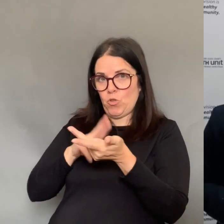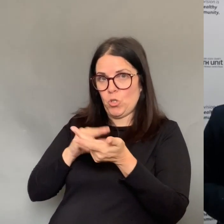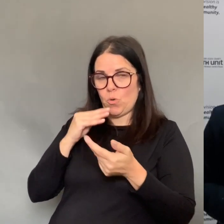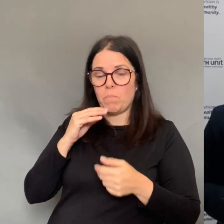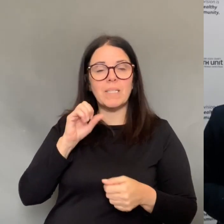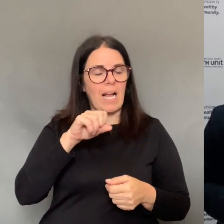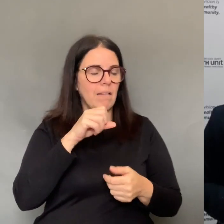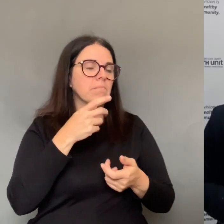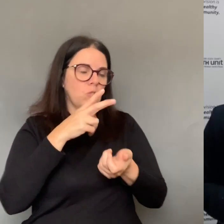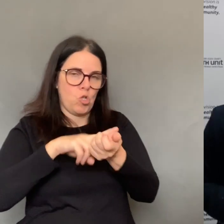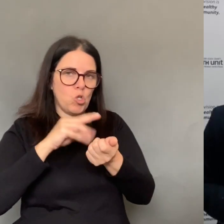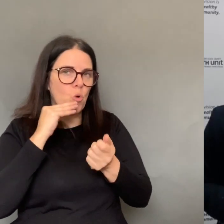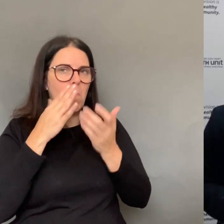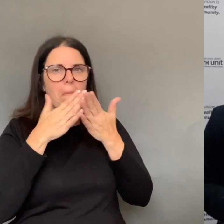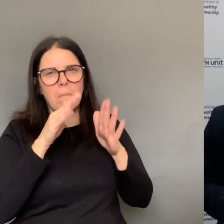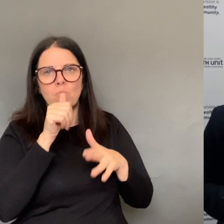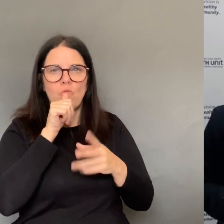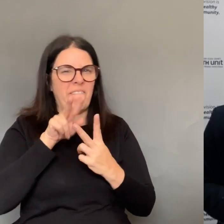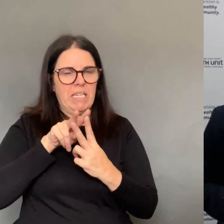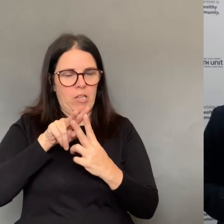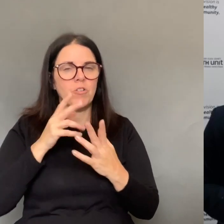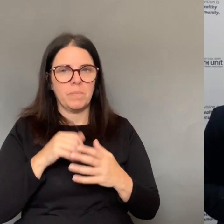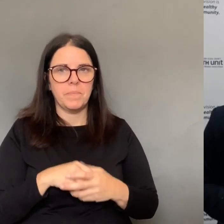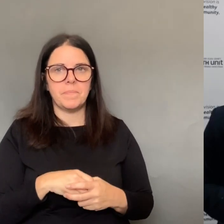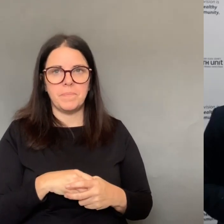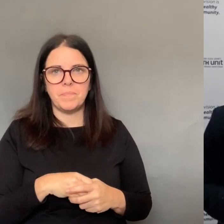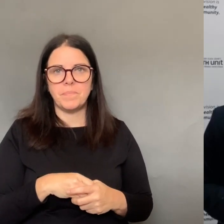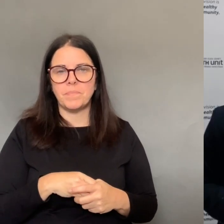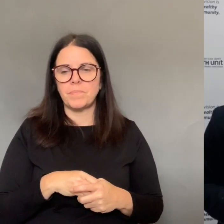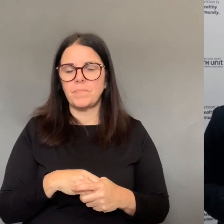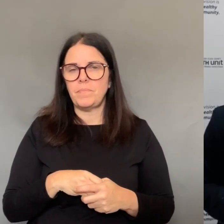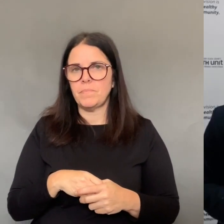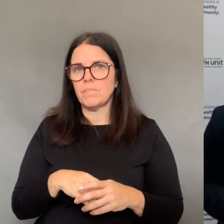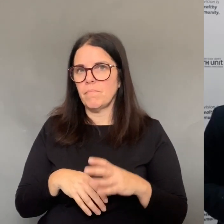Sorry. Any questions from CBC?